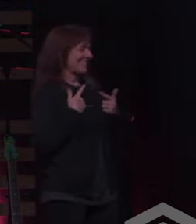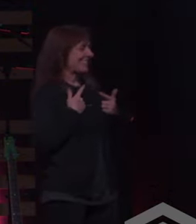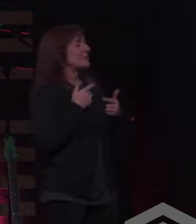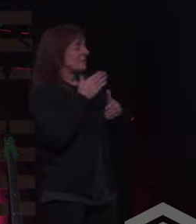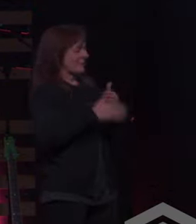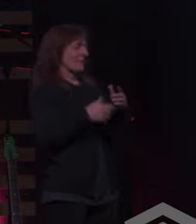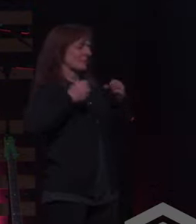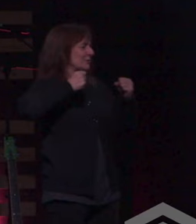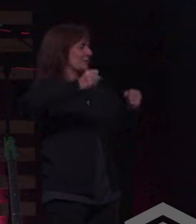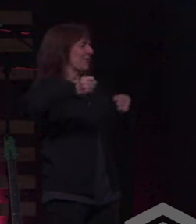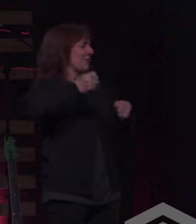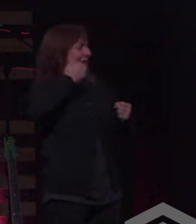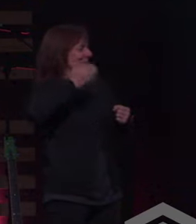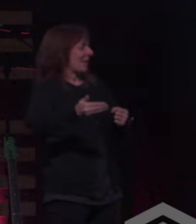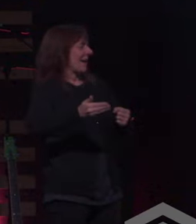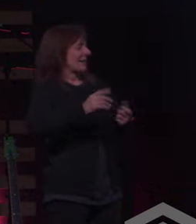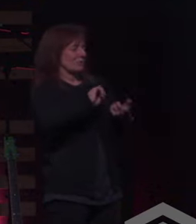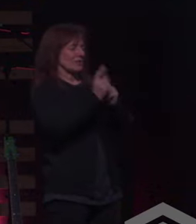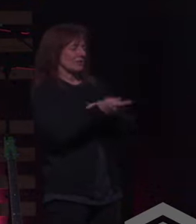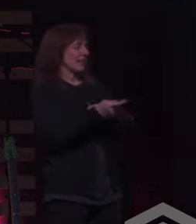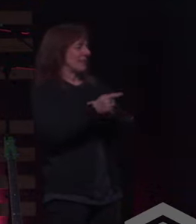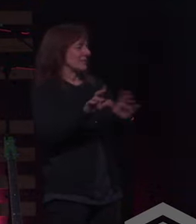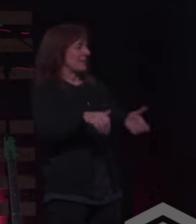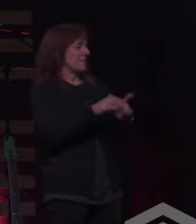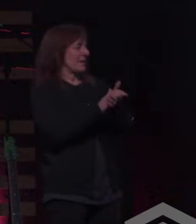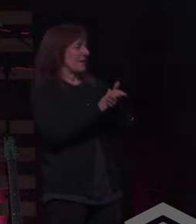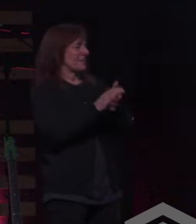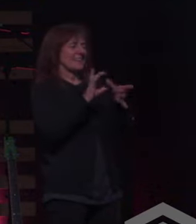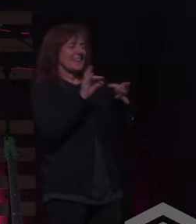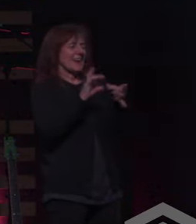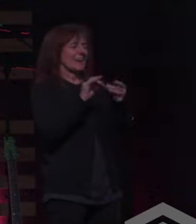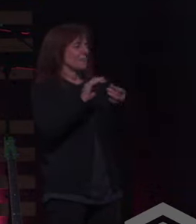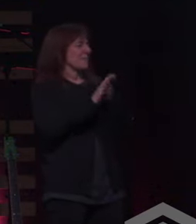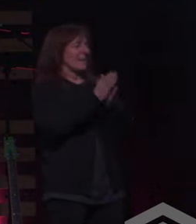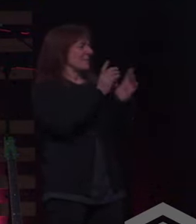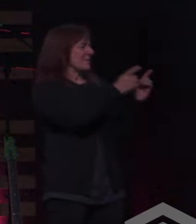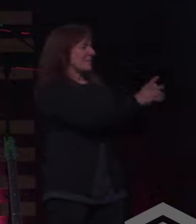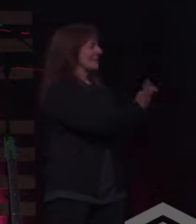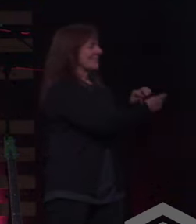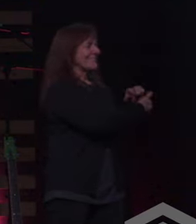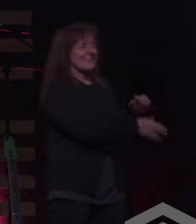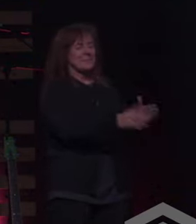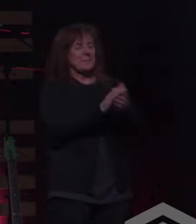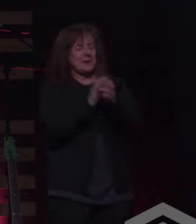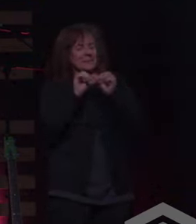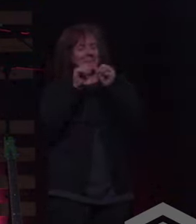finish well, and you can change the narrative of marriage in this world.